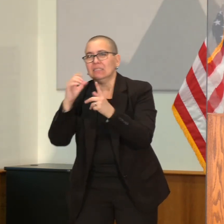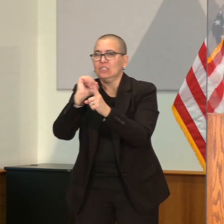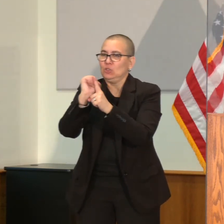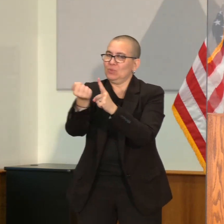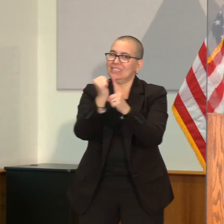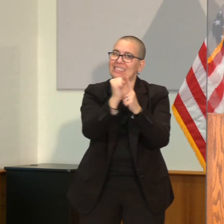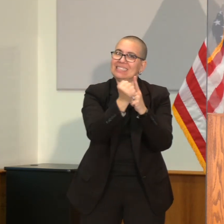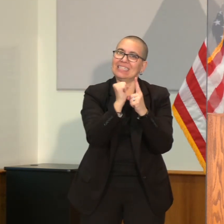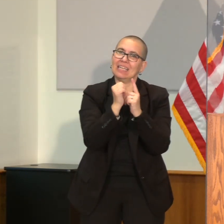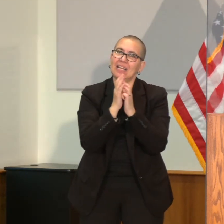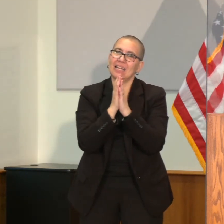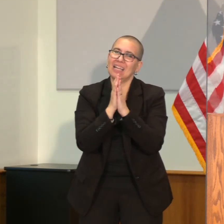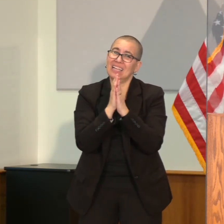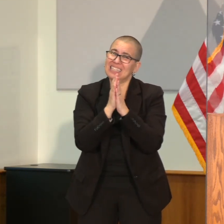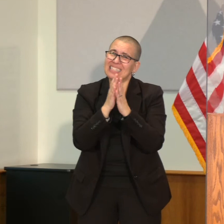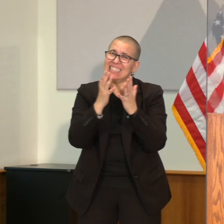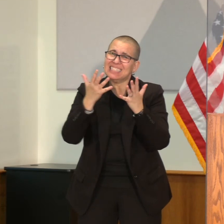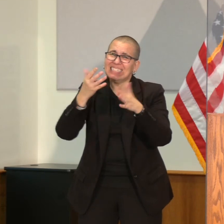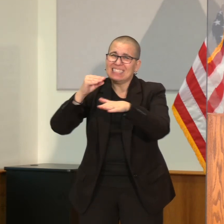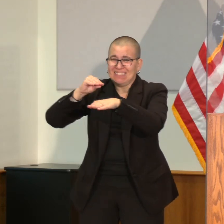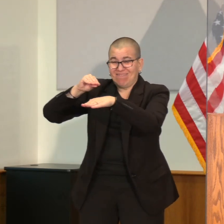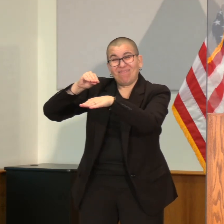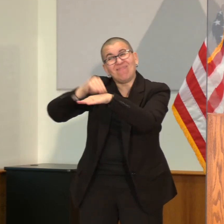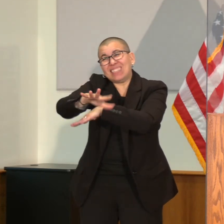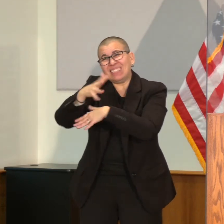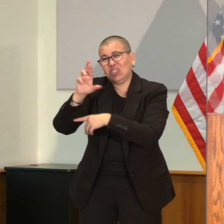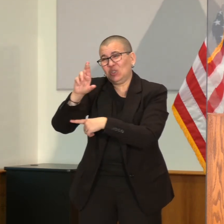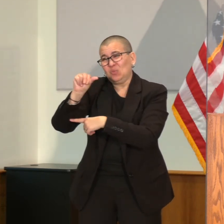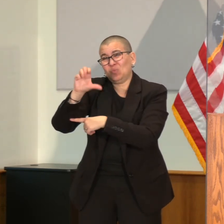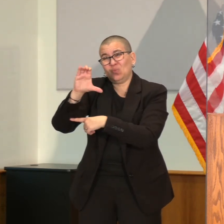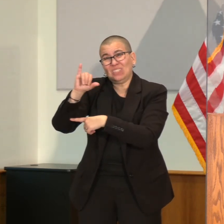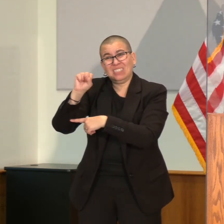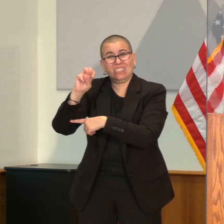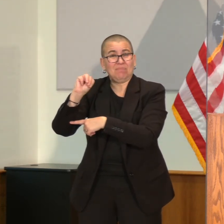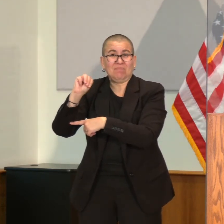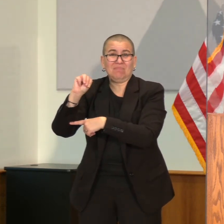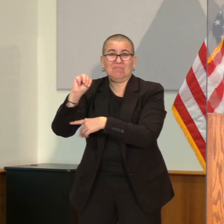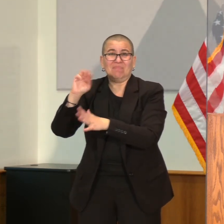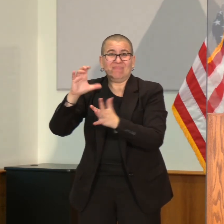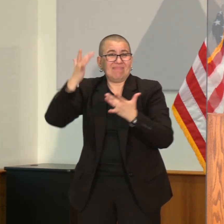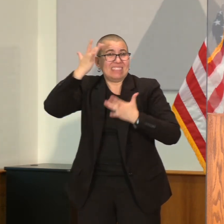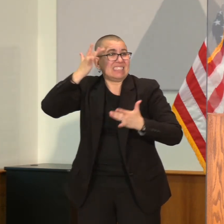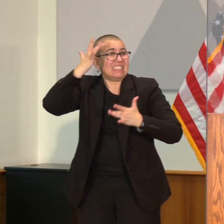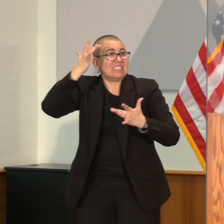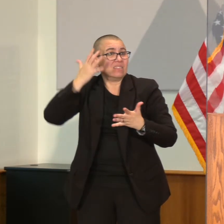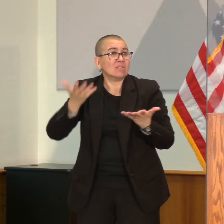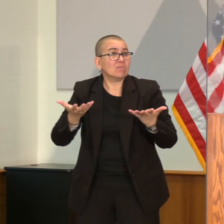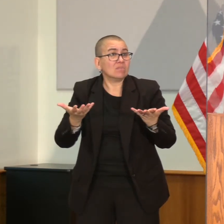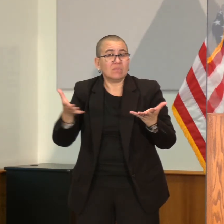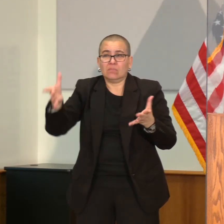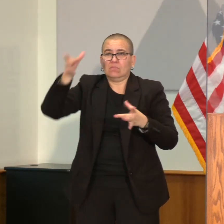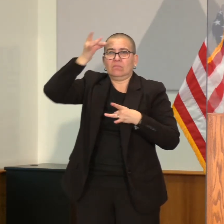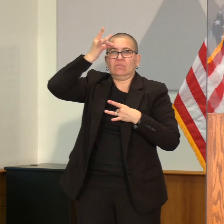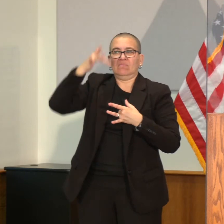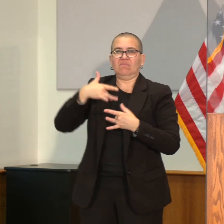of racism, that forms our view of society, of one another,